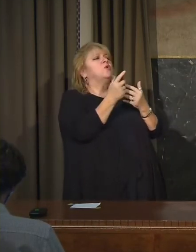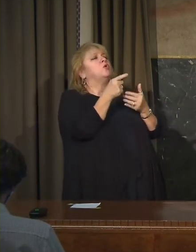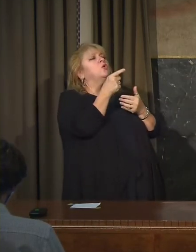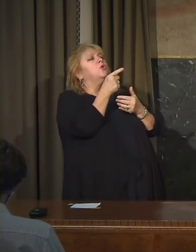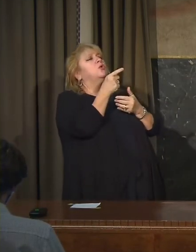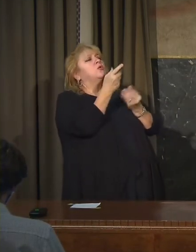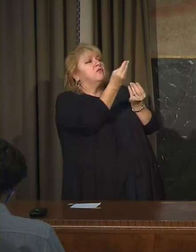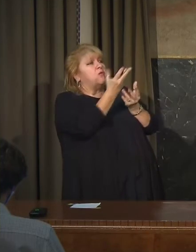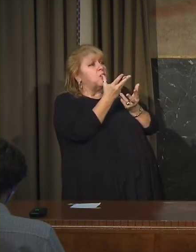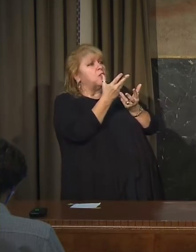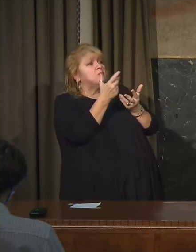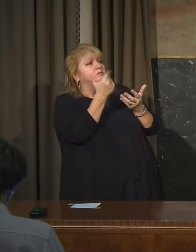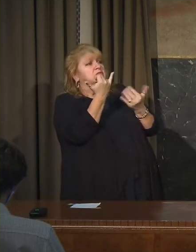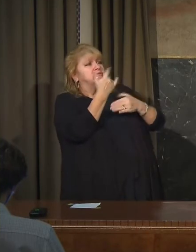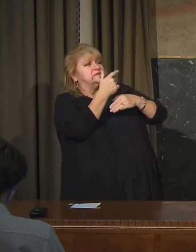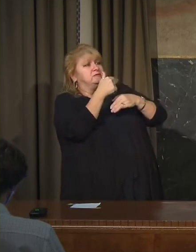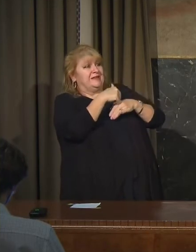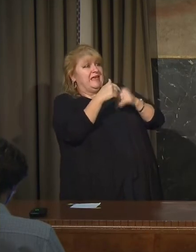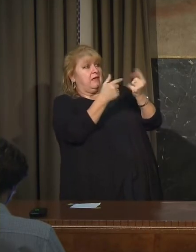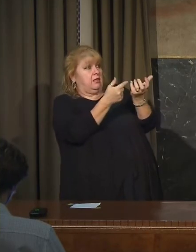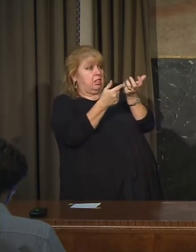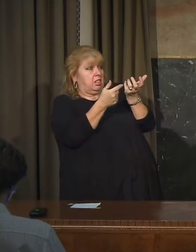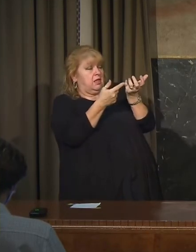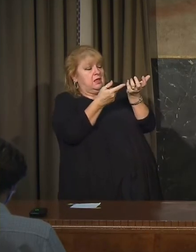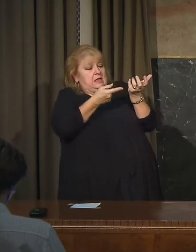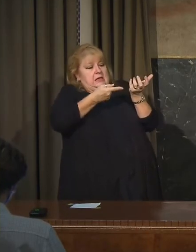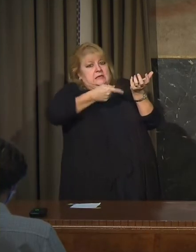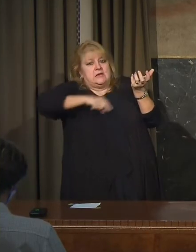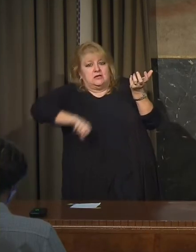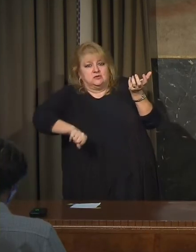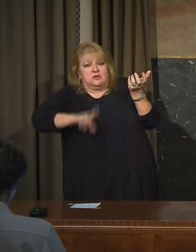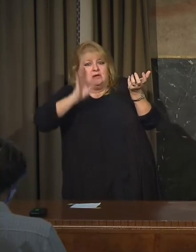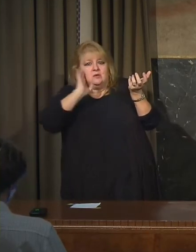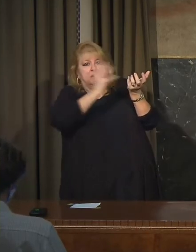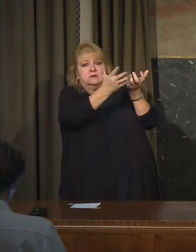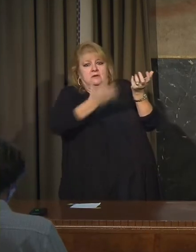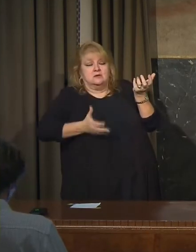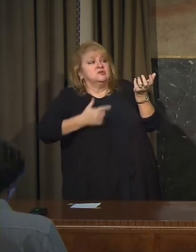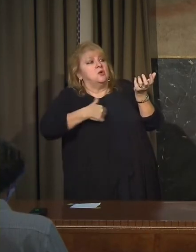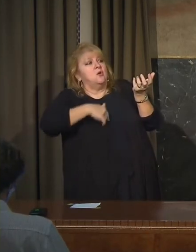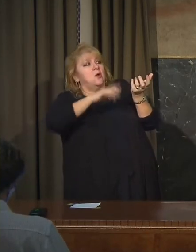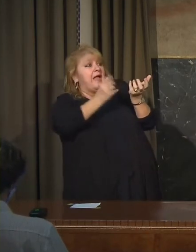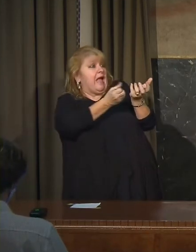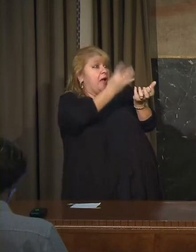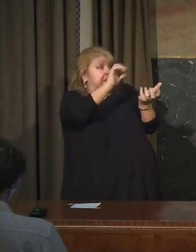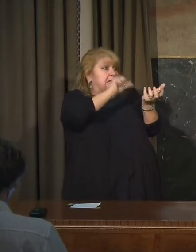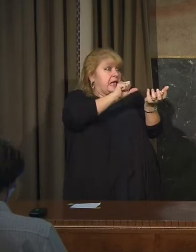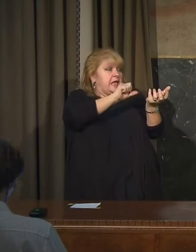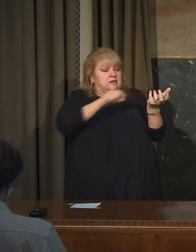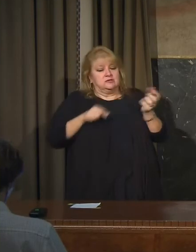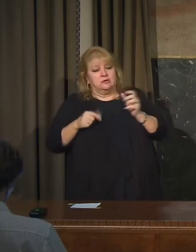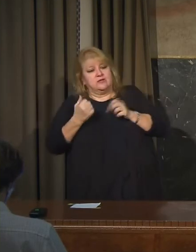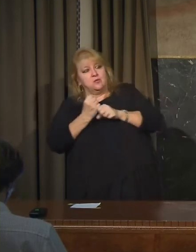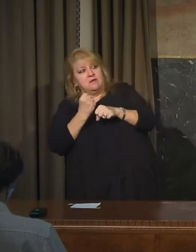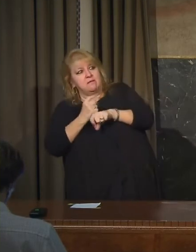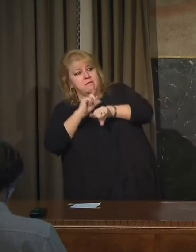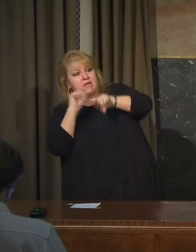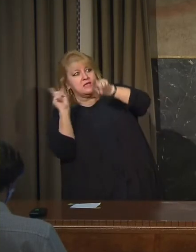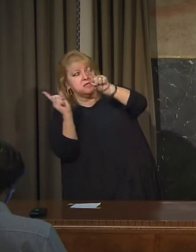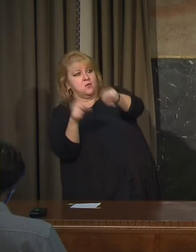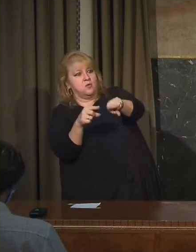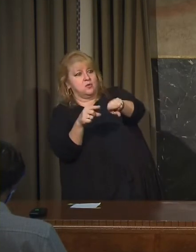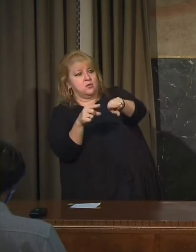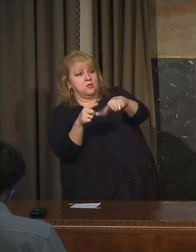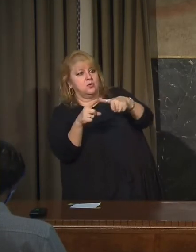week. And then we have to refine our plan, place our order, and then those vaccines, if everything goes right, on Monday